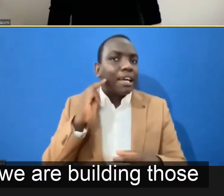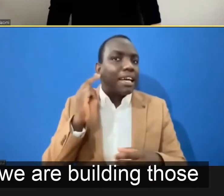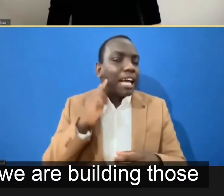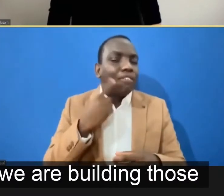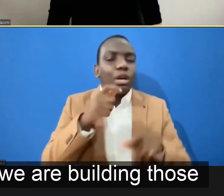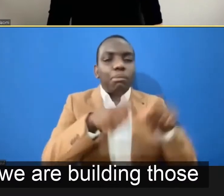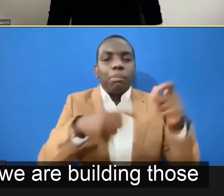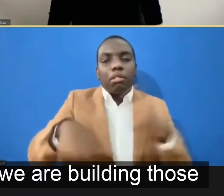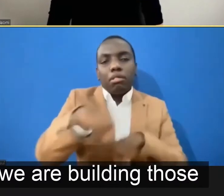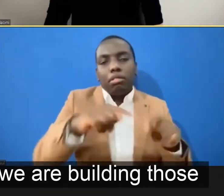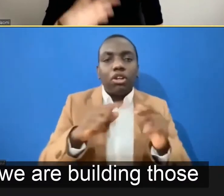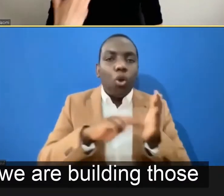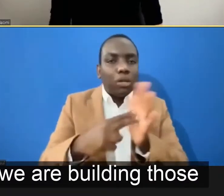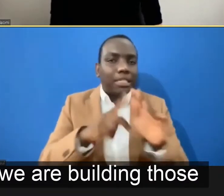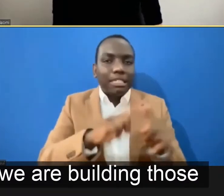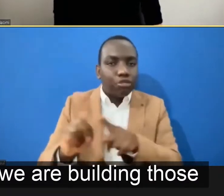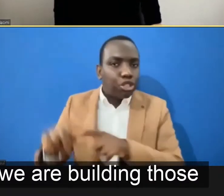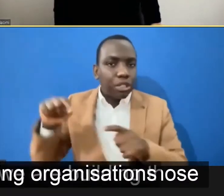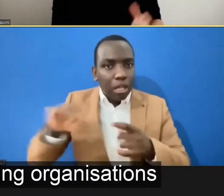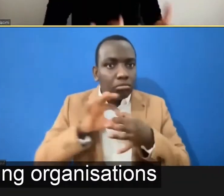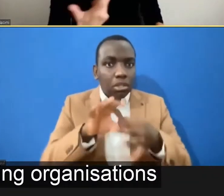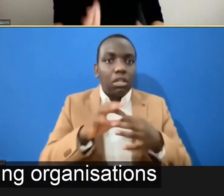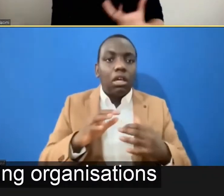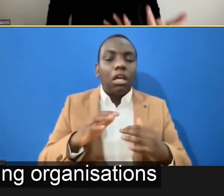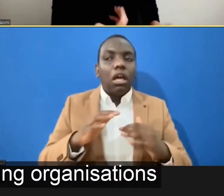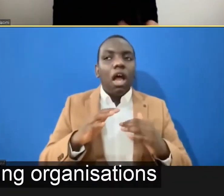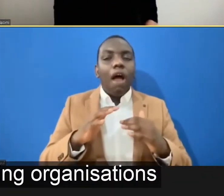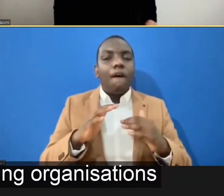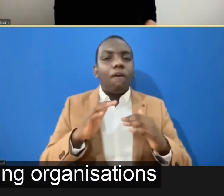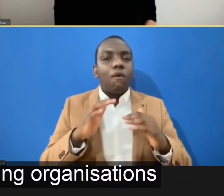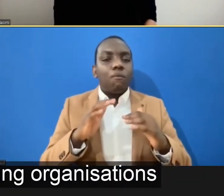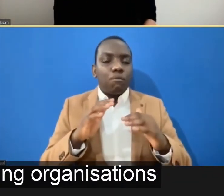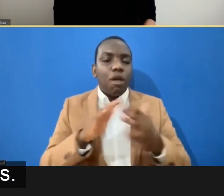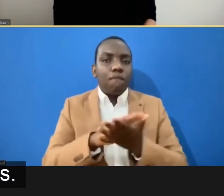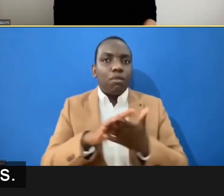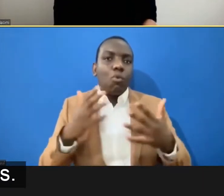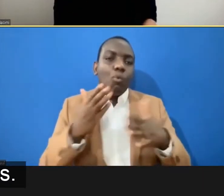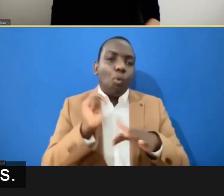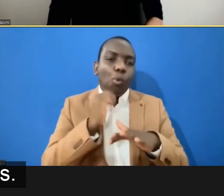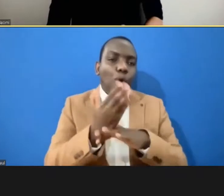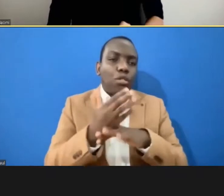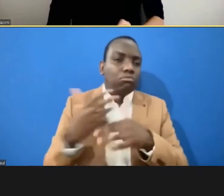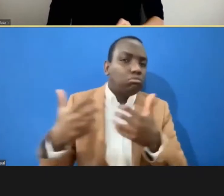we need to make sure that we are building those relationships up with hearing organisations and services.